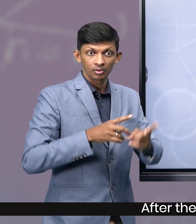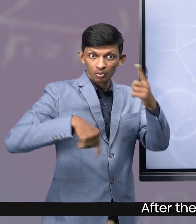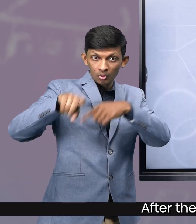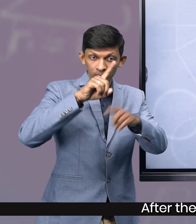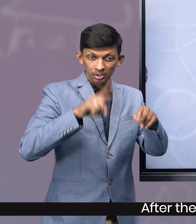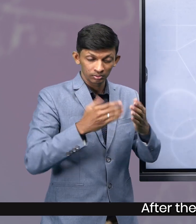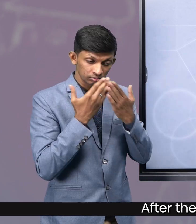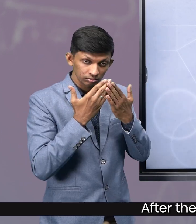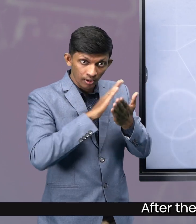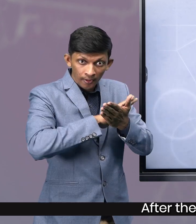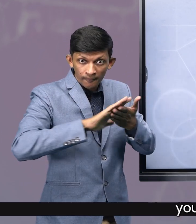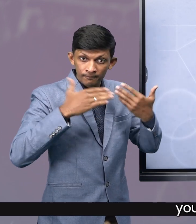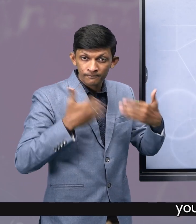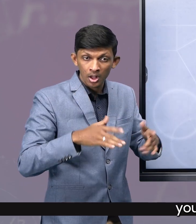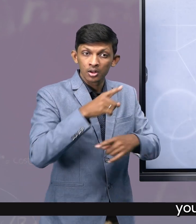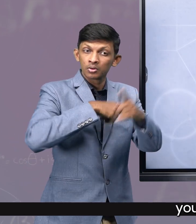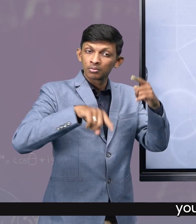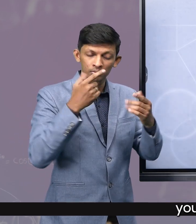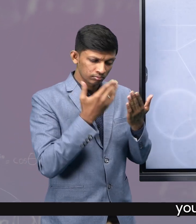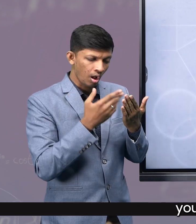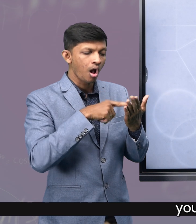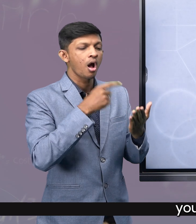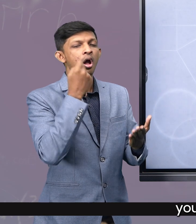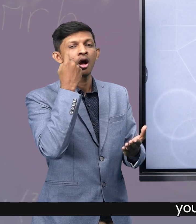After the completion of this lesson, you will be able to know: